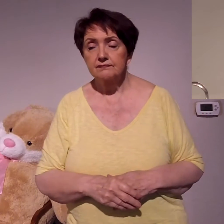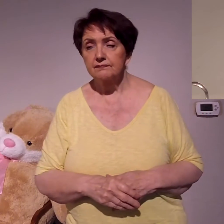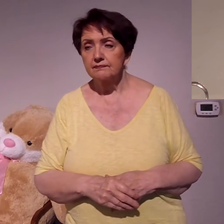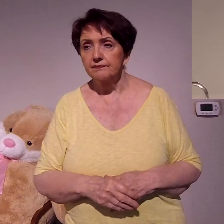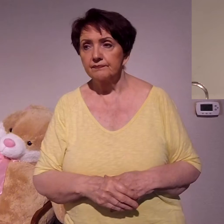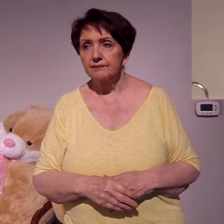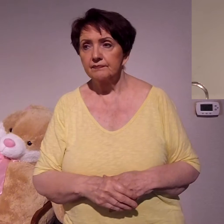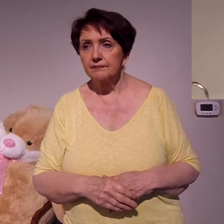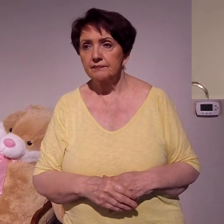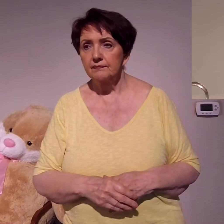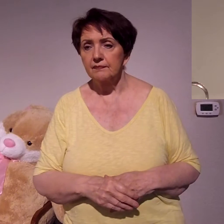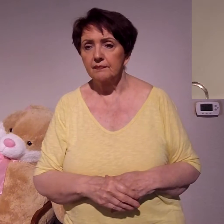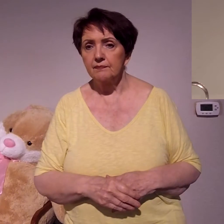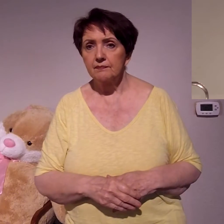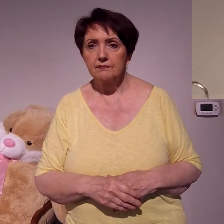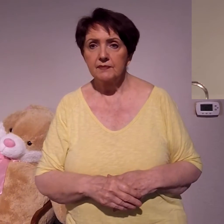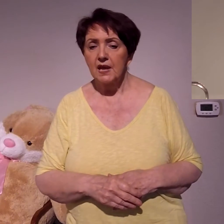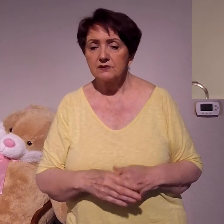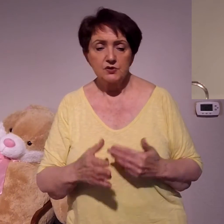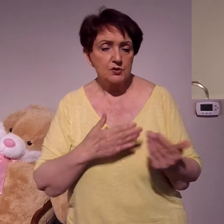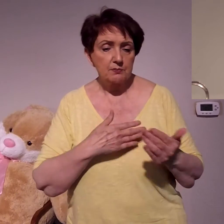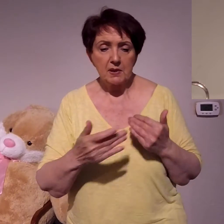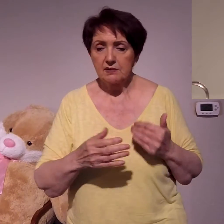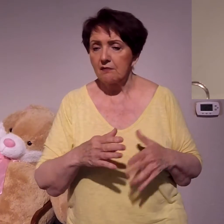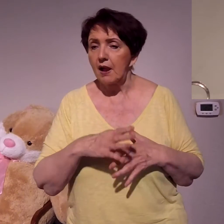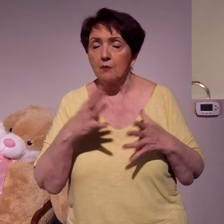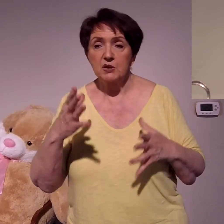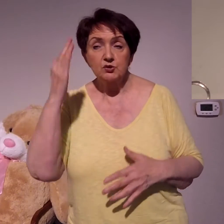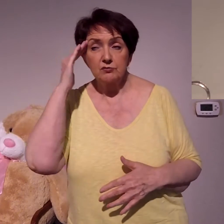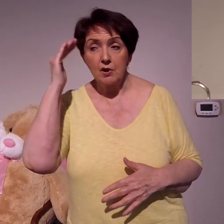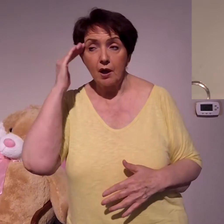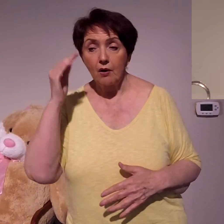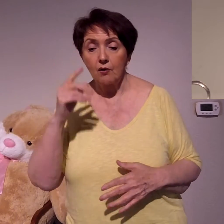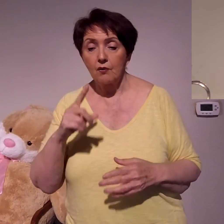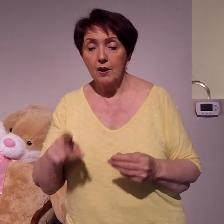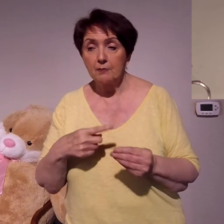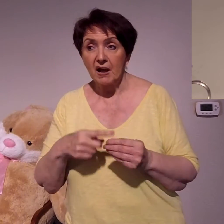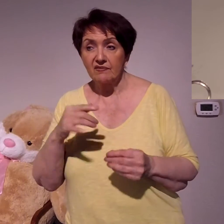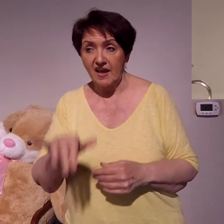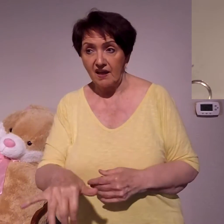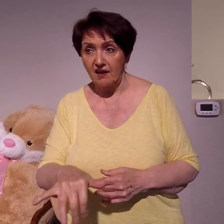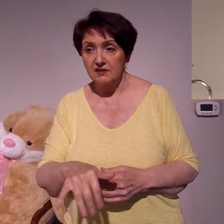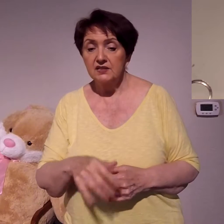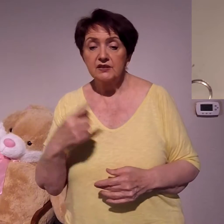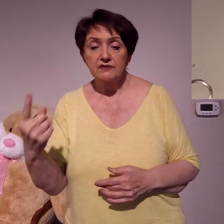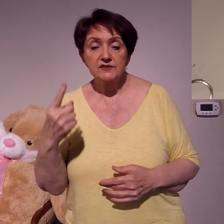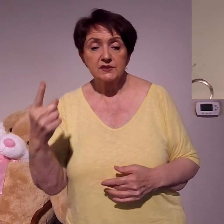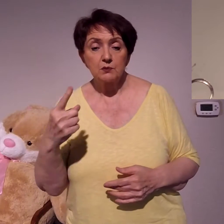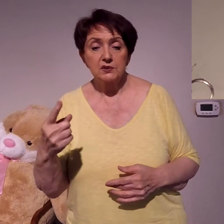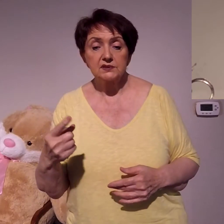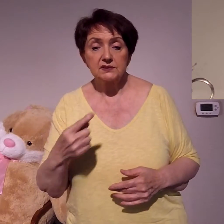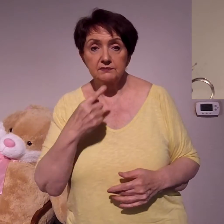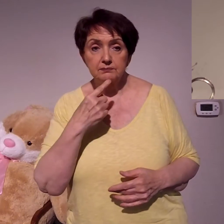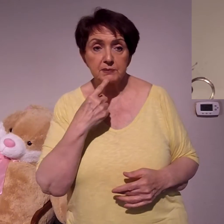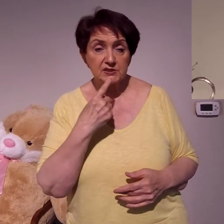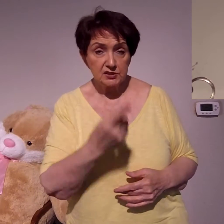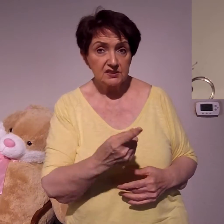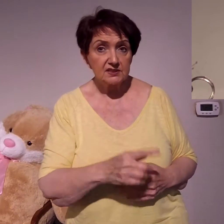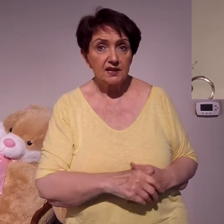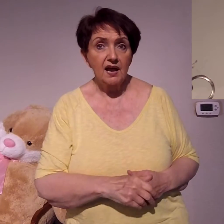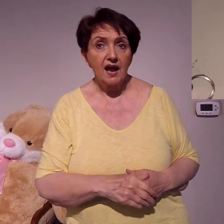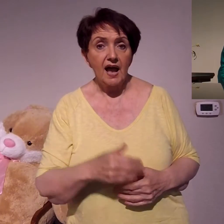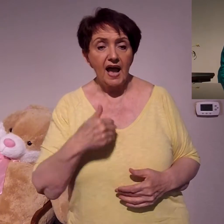knowledge and experience that one might have, or thoughts or creativity or whatever, when someone brings that forward, I have